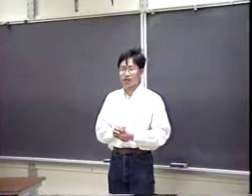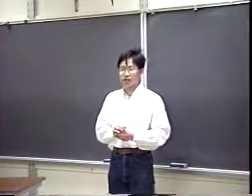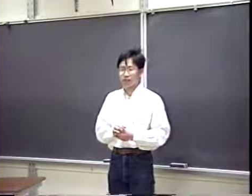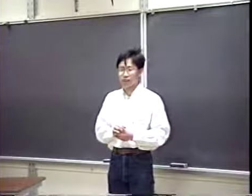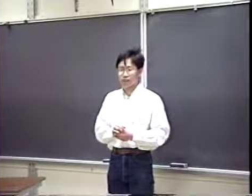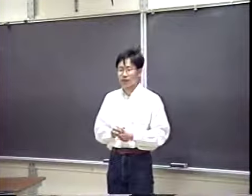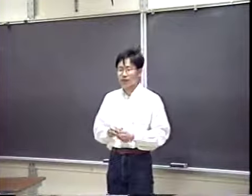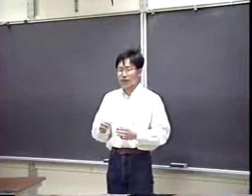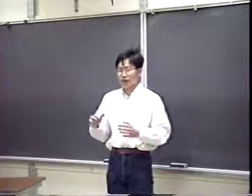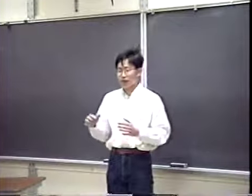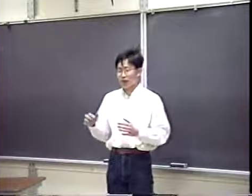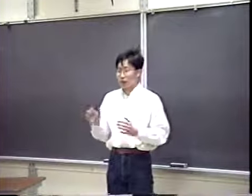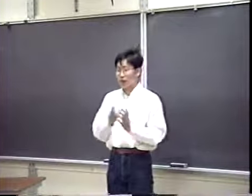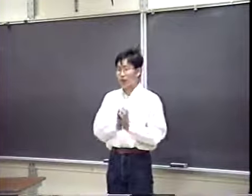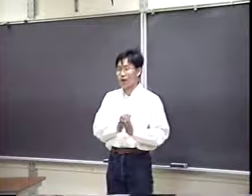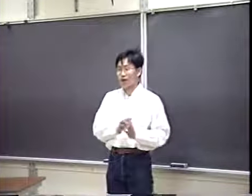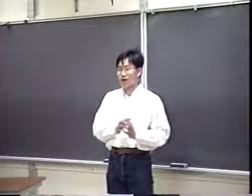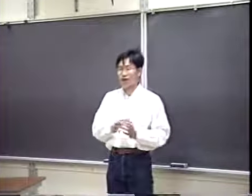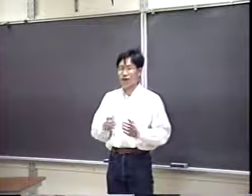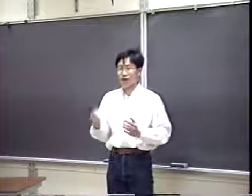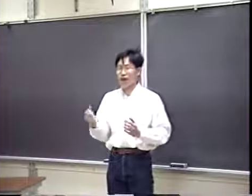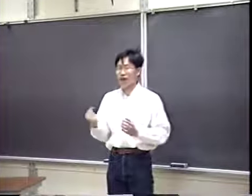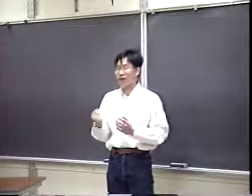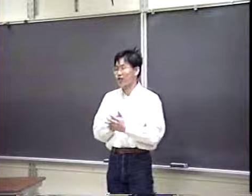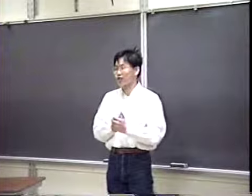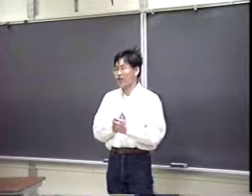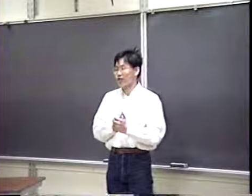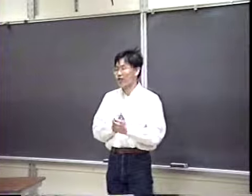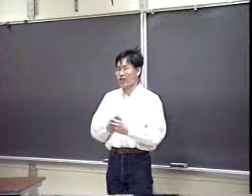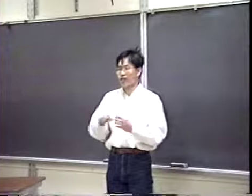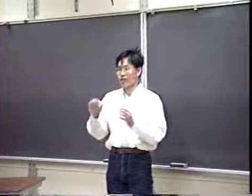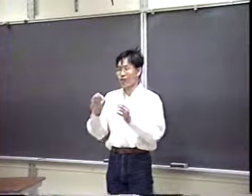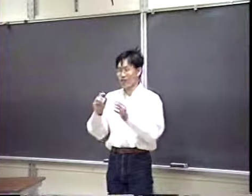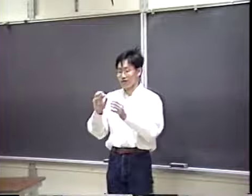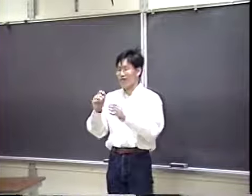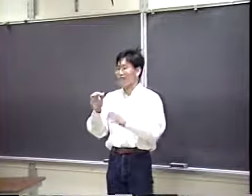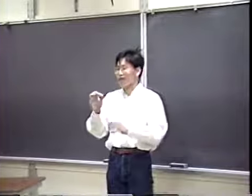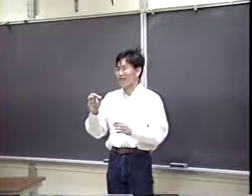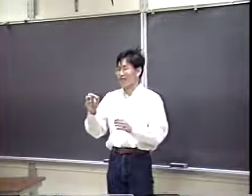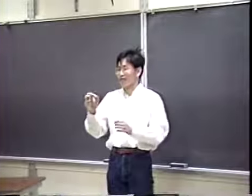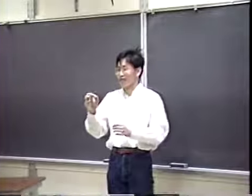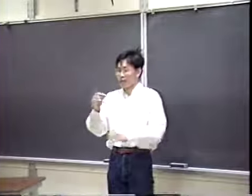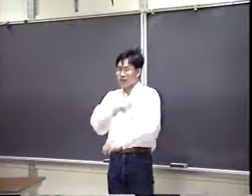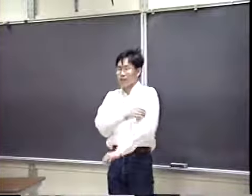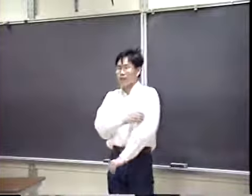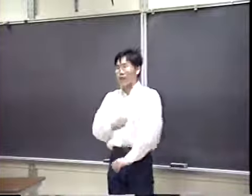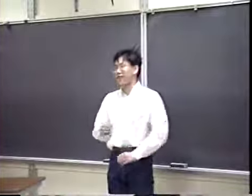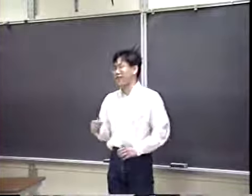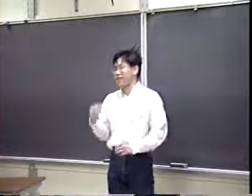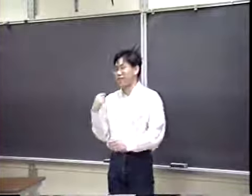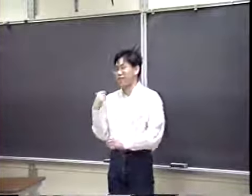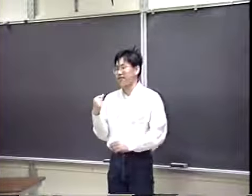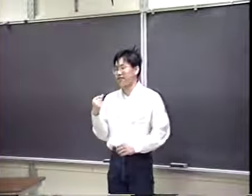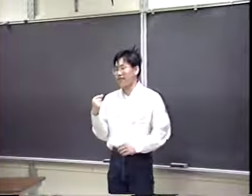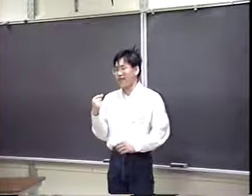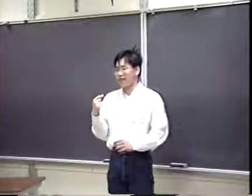is in old times there's no air conditioning, and there's more insects to bite people when they are sleeping.